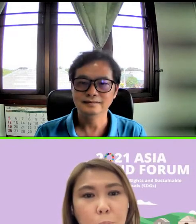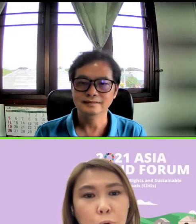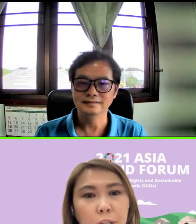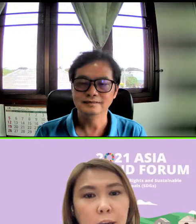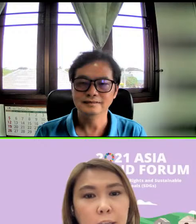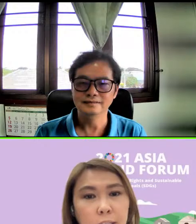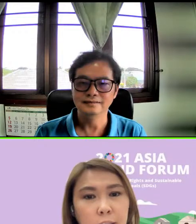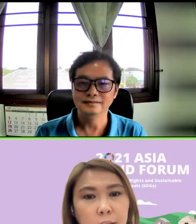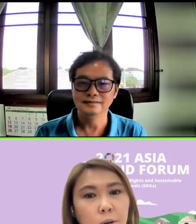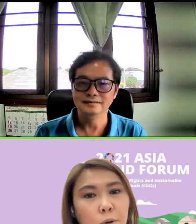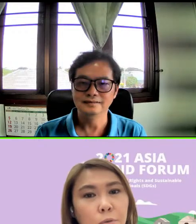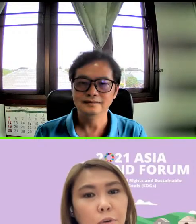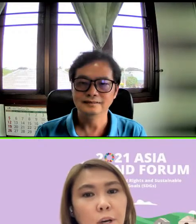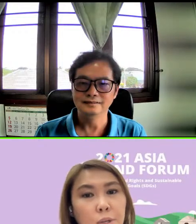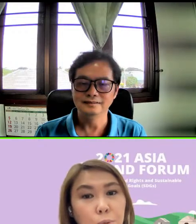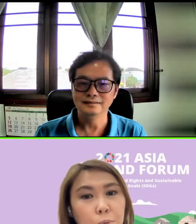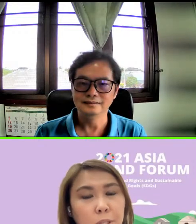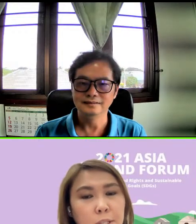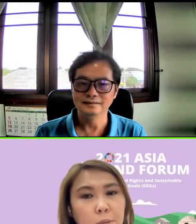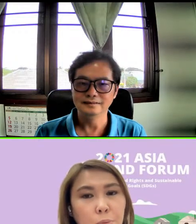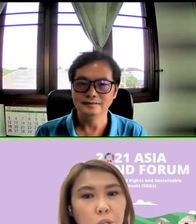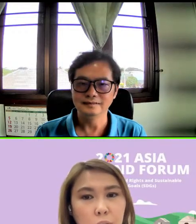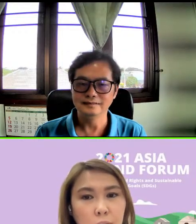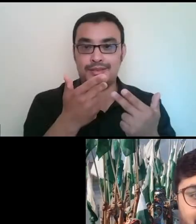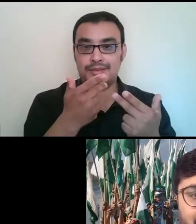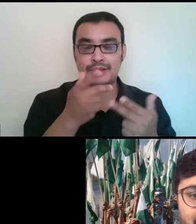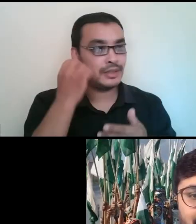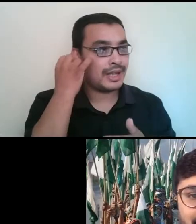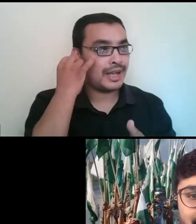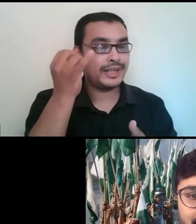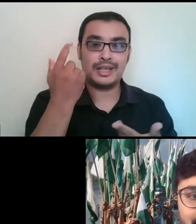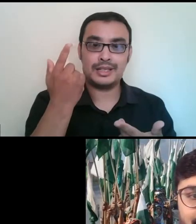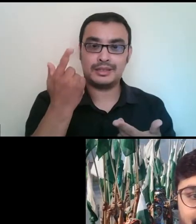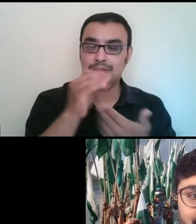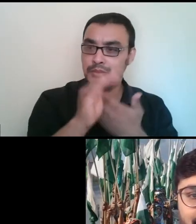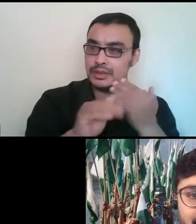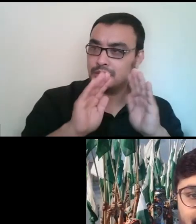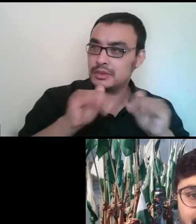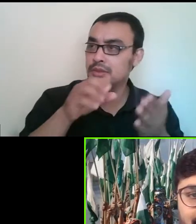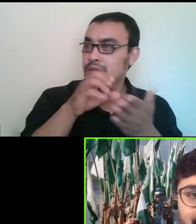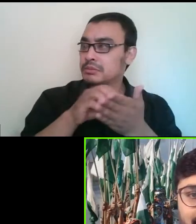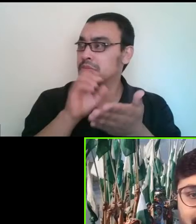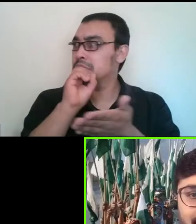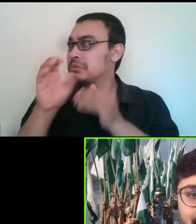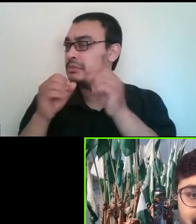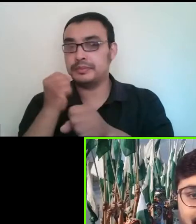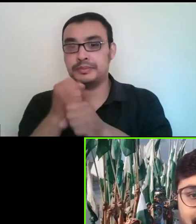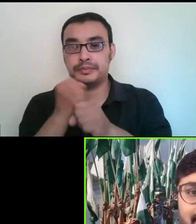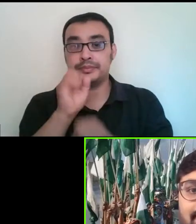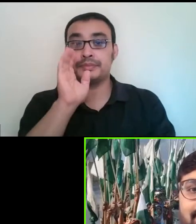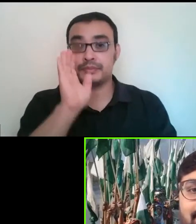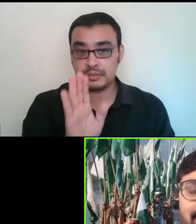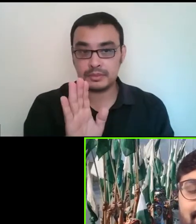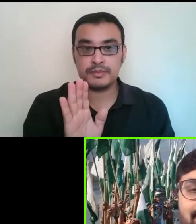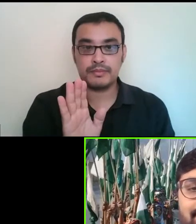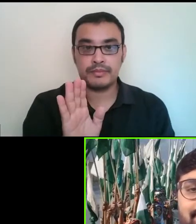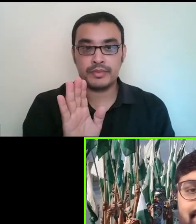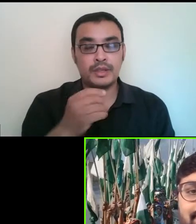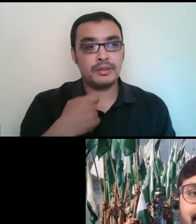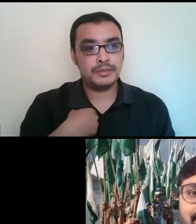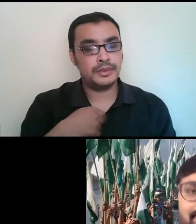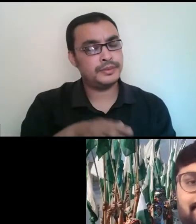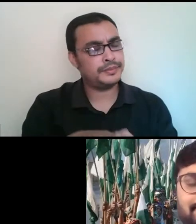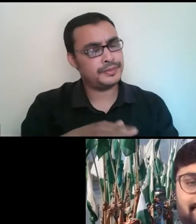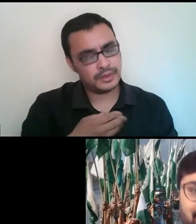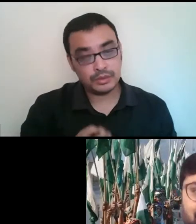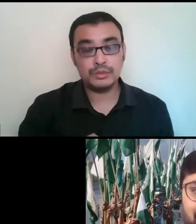to promote the idea of youth participation in the different processes. So, and I'm really happy that